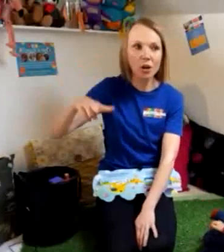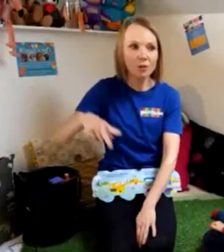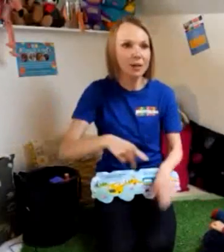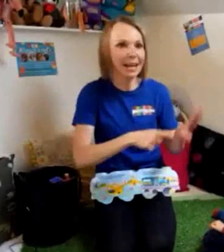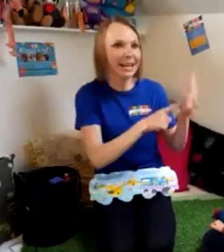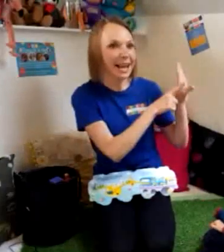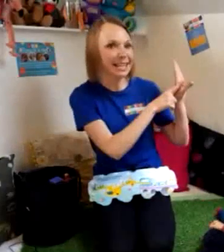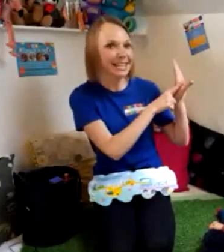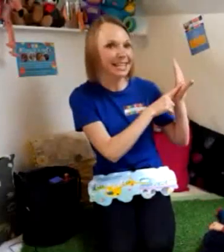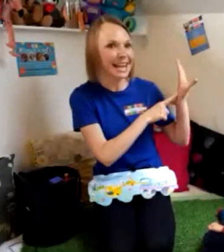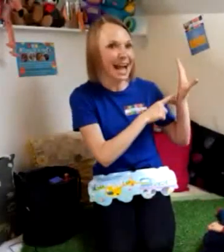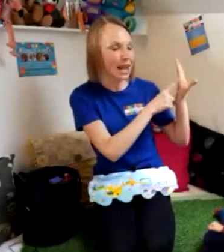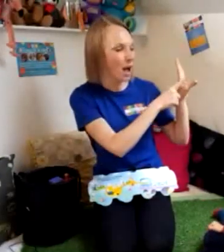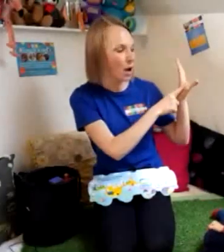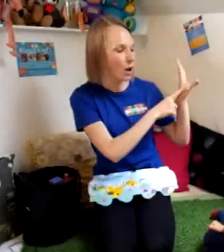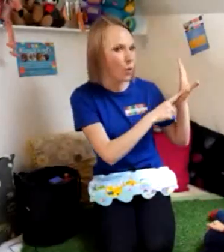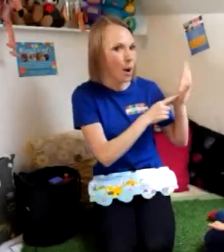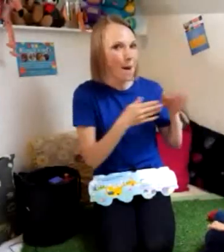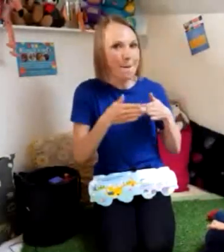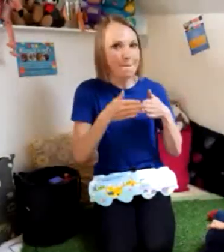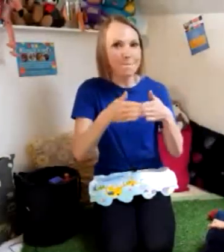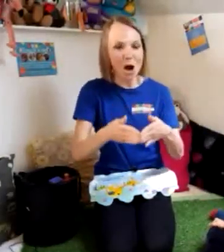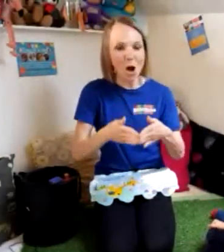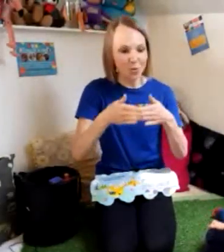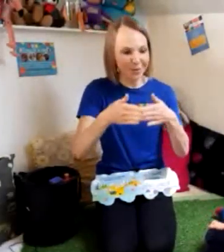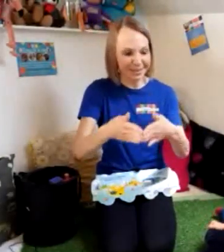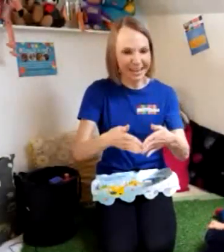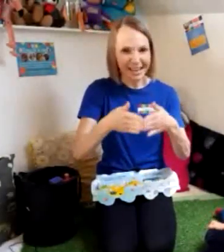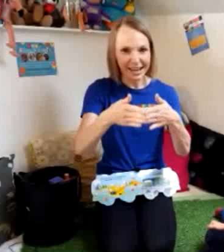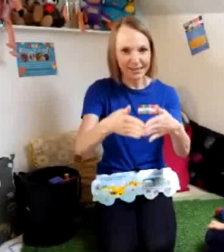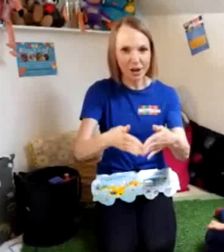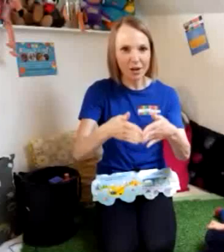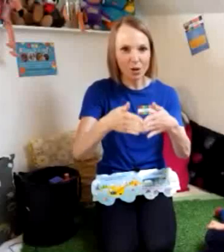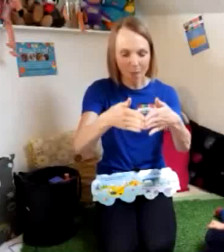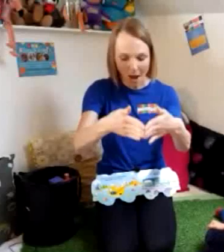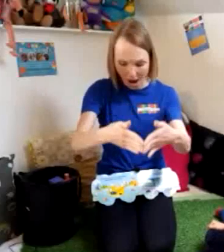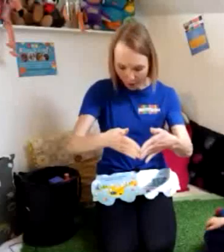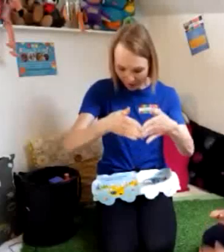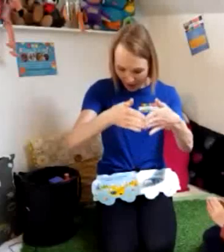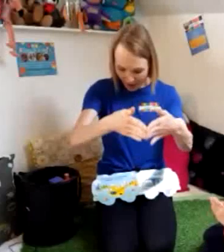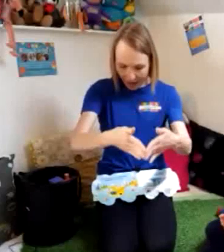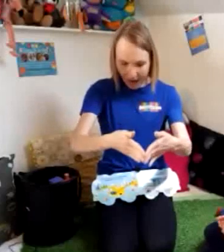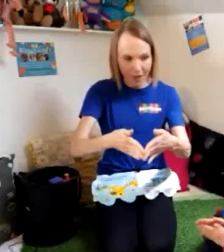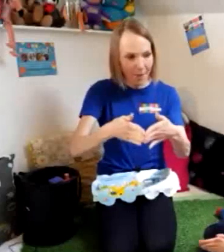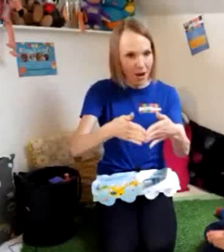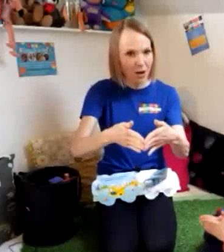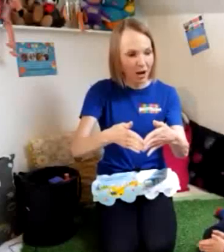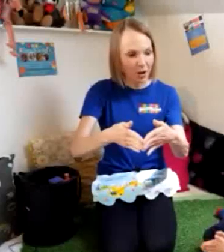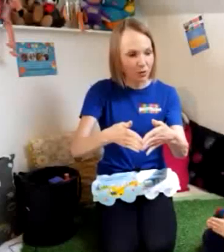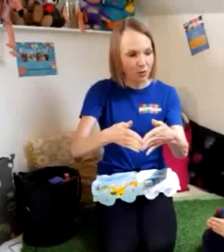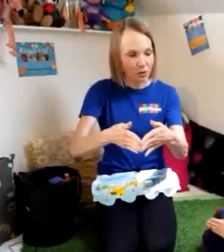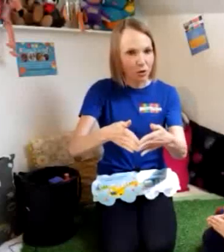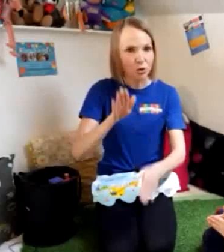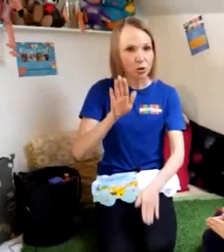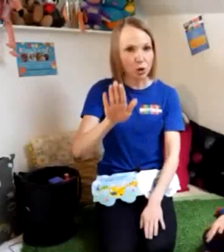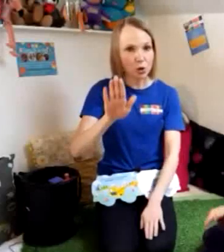lovely yellow boat. Here's our little boat. And the boat goes toot